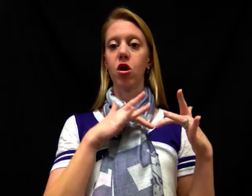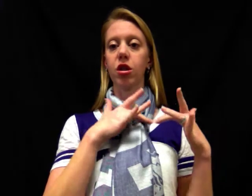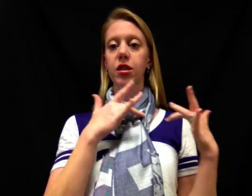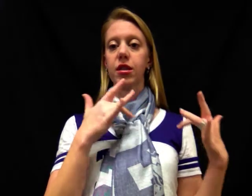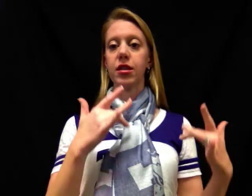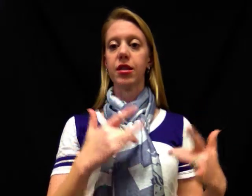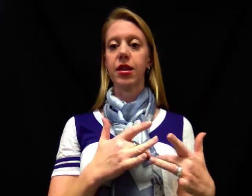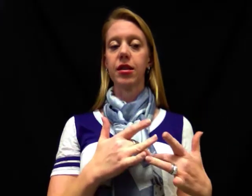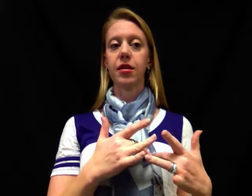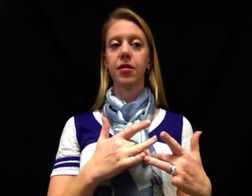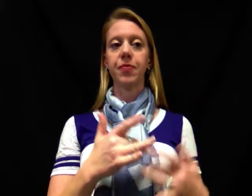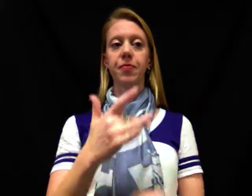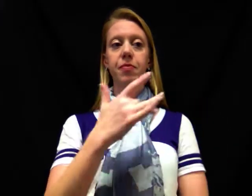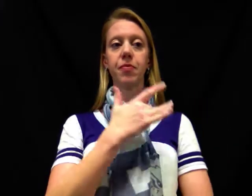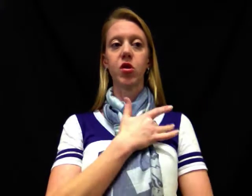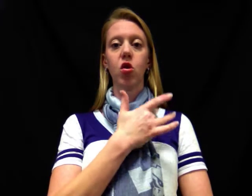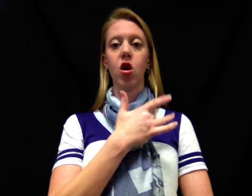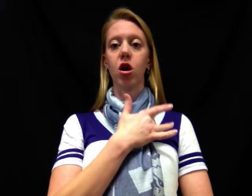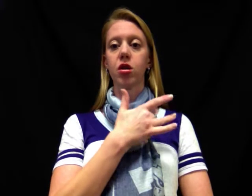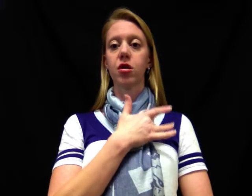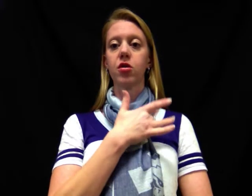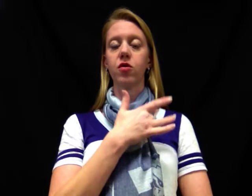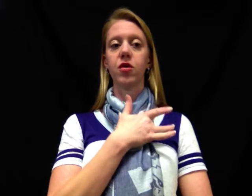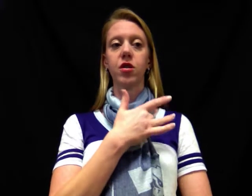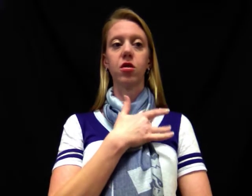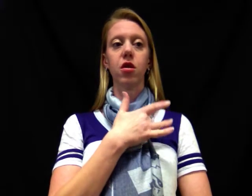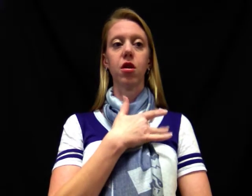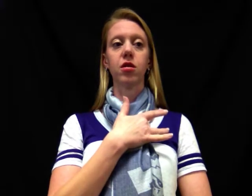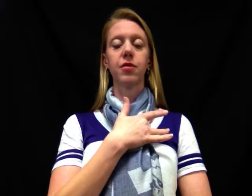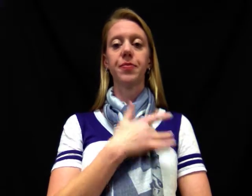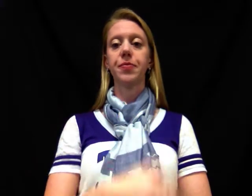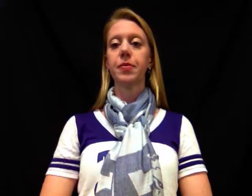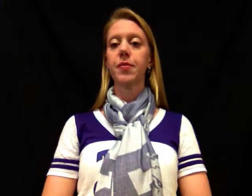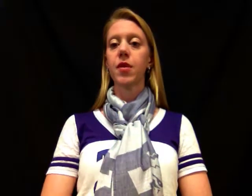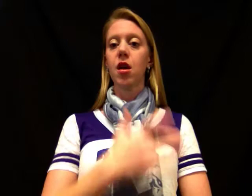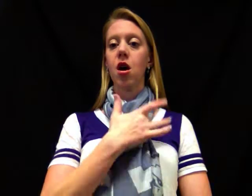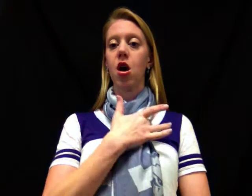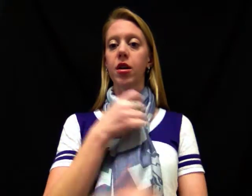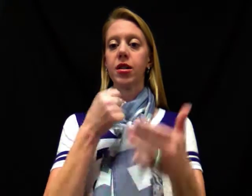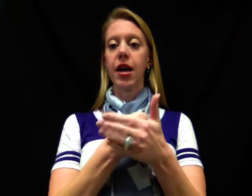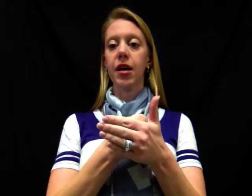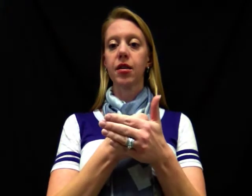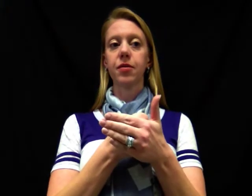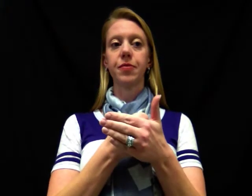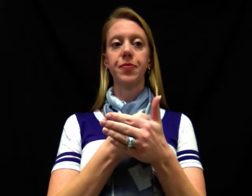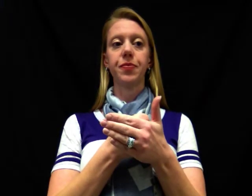heart is this. So heart, your physical heart. Heart attack,